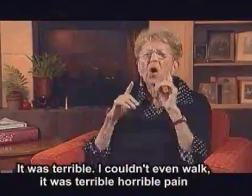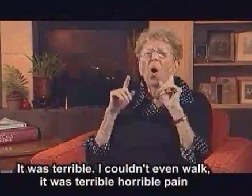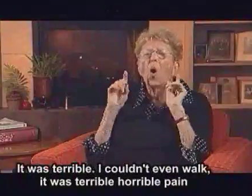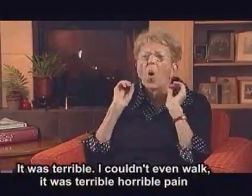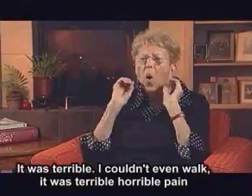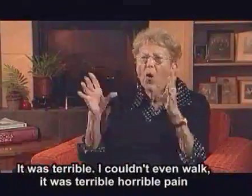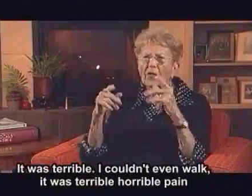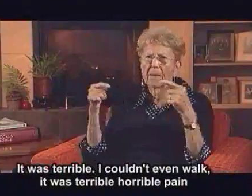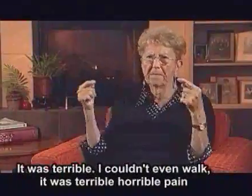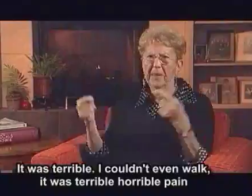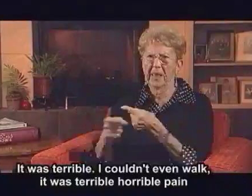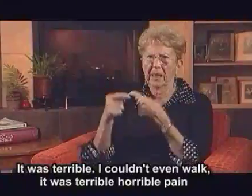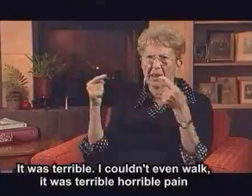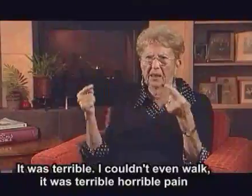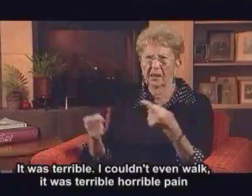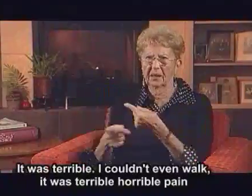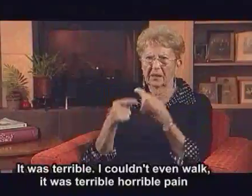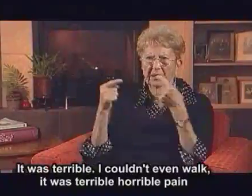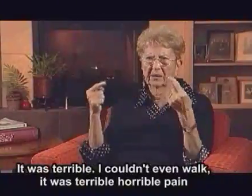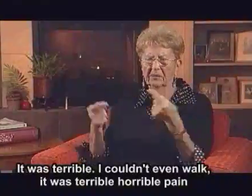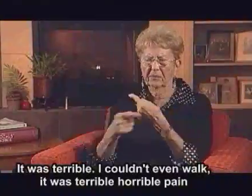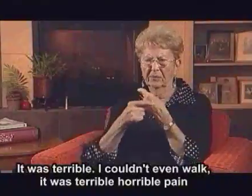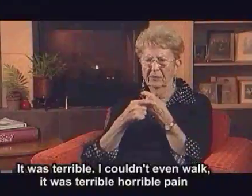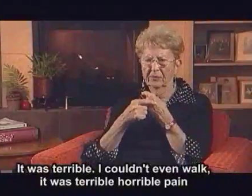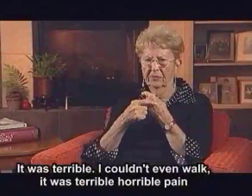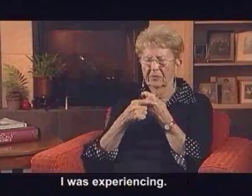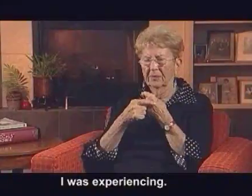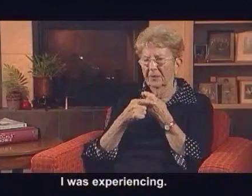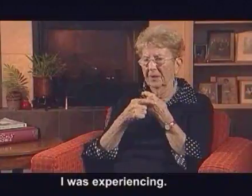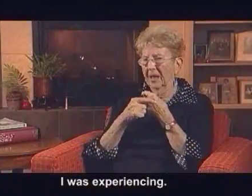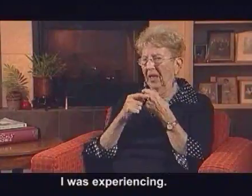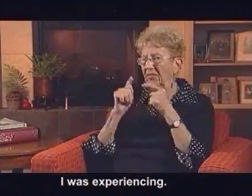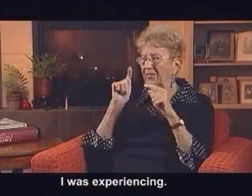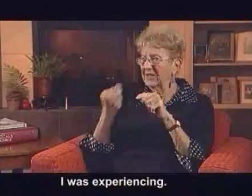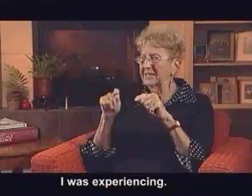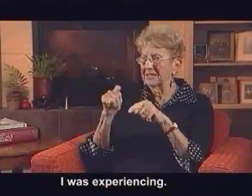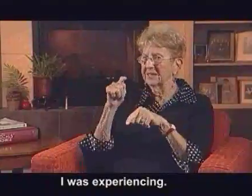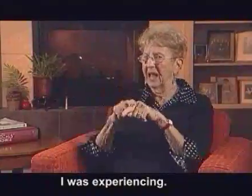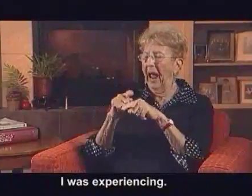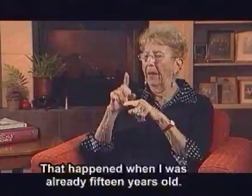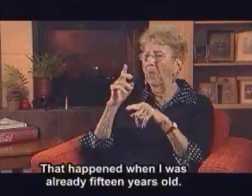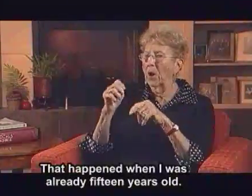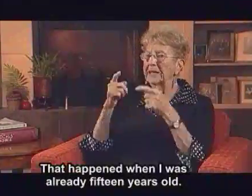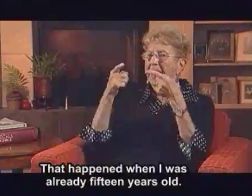walk. It was terrible, horrible pain I was experiencing.